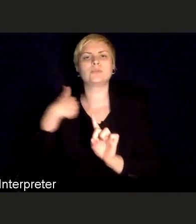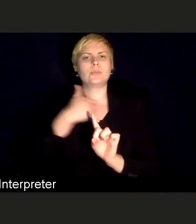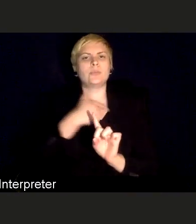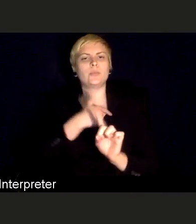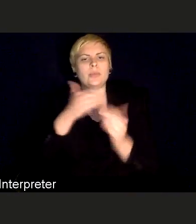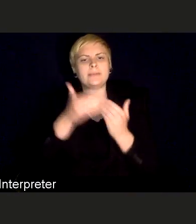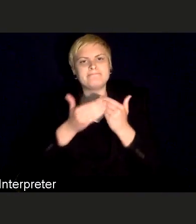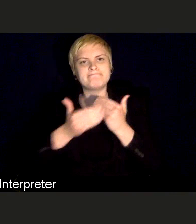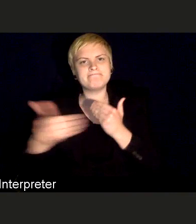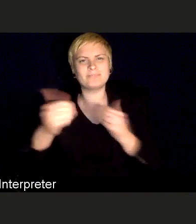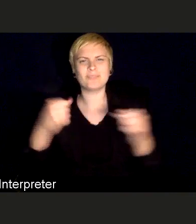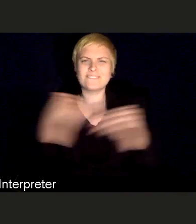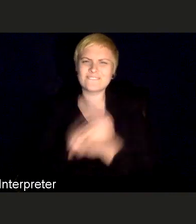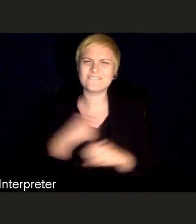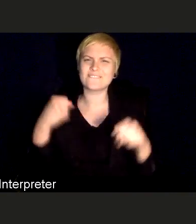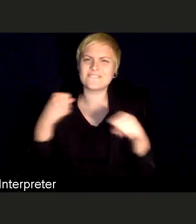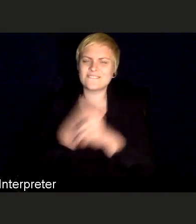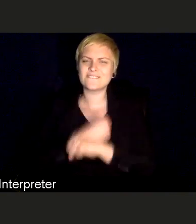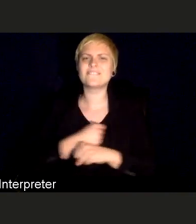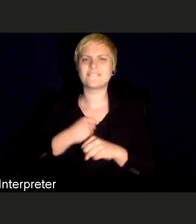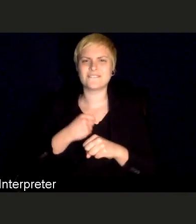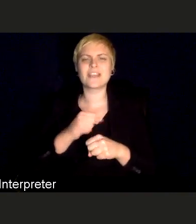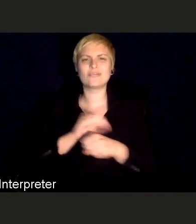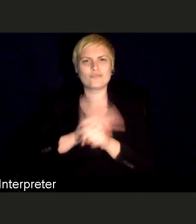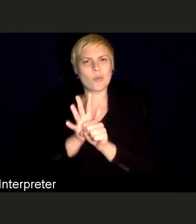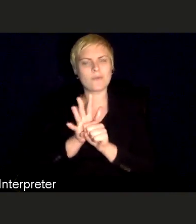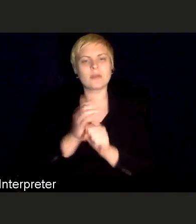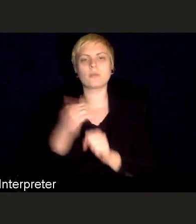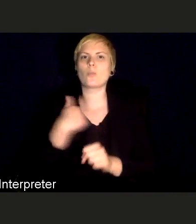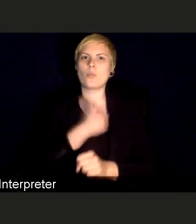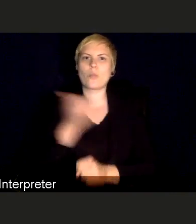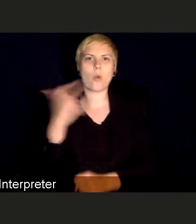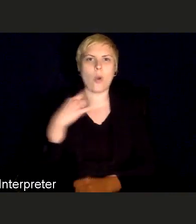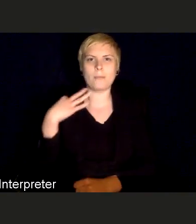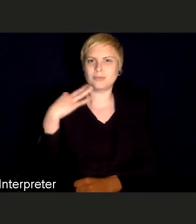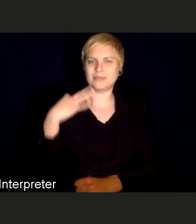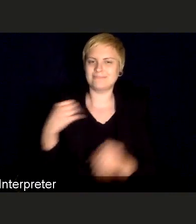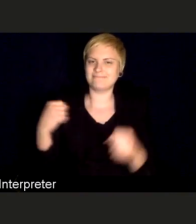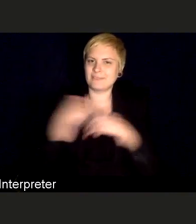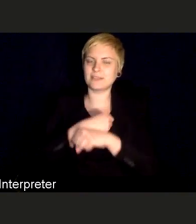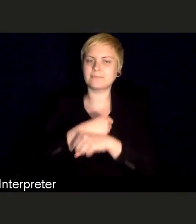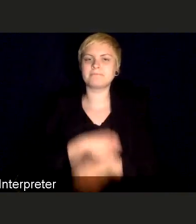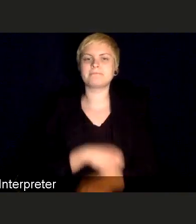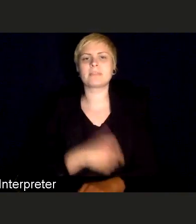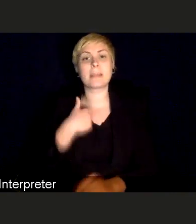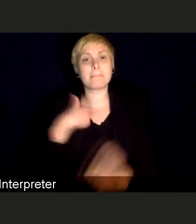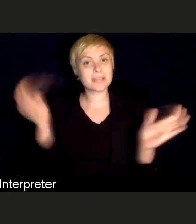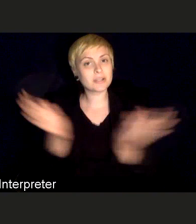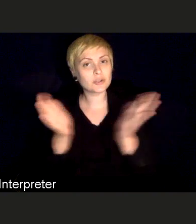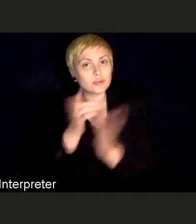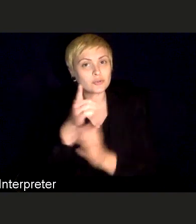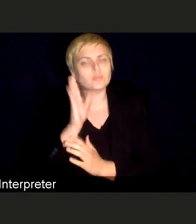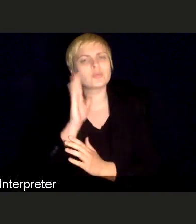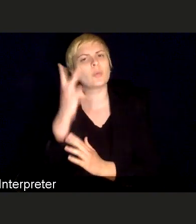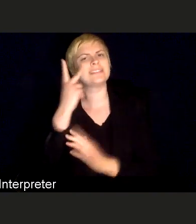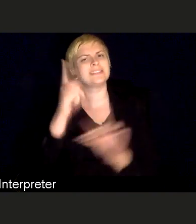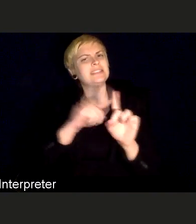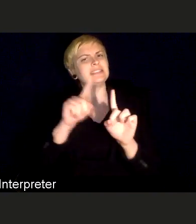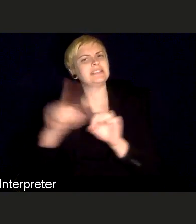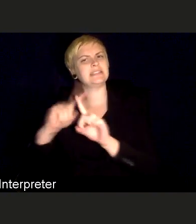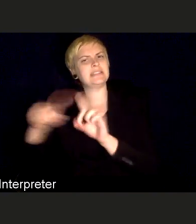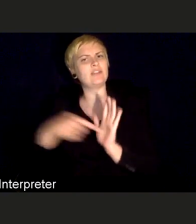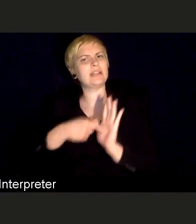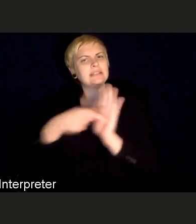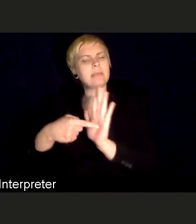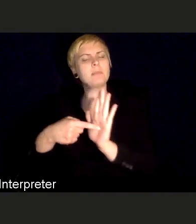this battle, in which we are all participating in. So I would strongly encourage you, and you will see some different examples from my colleagues tonight about